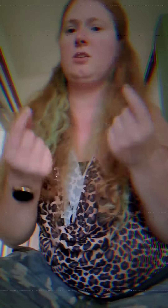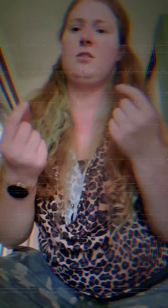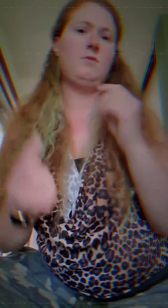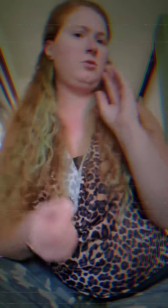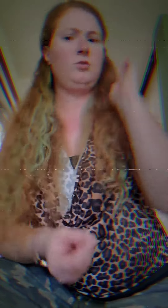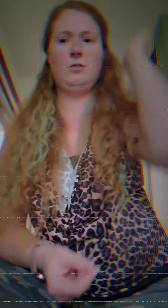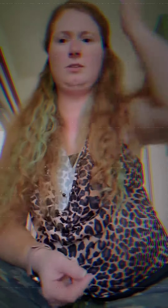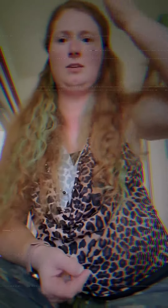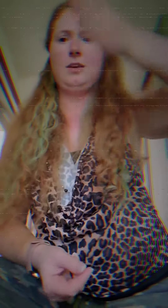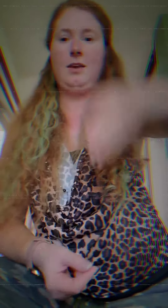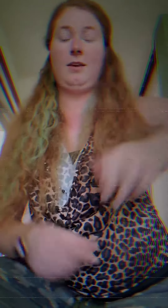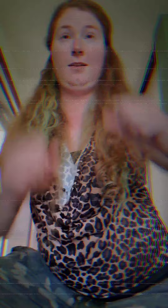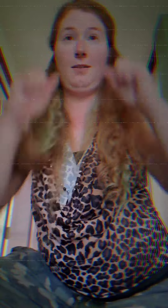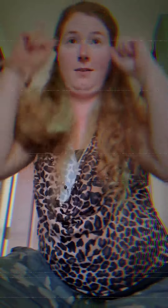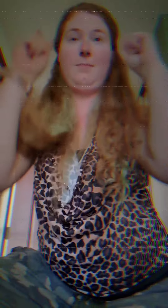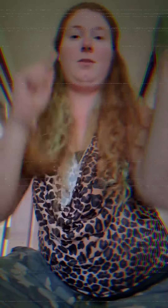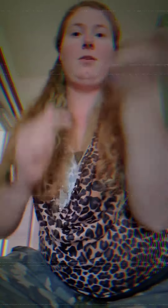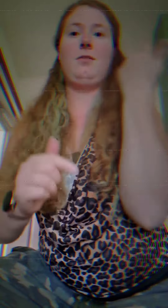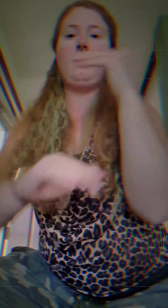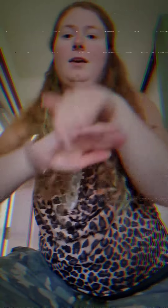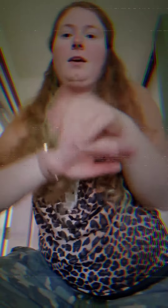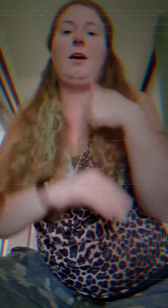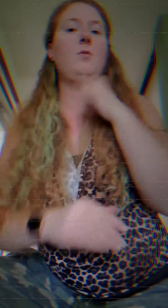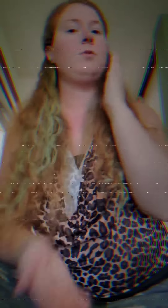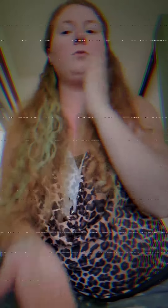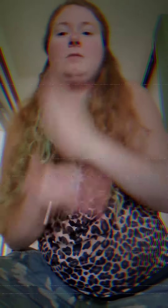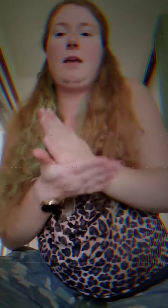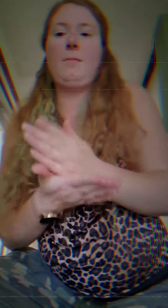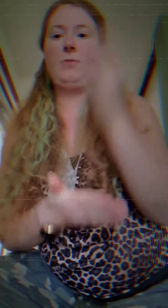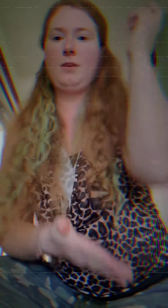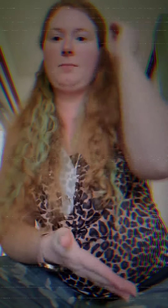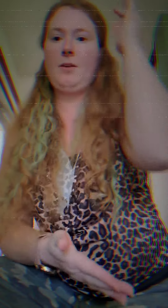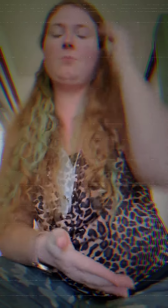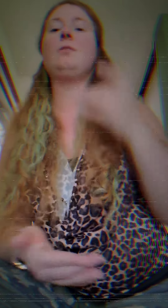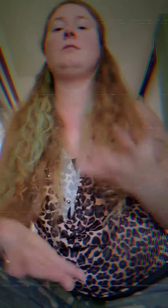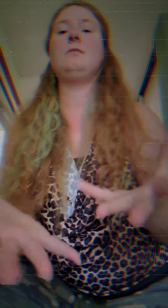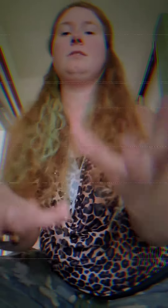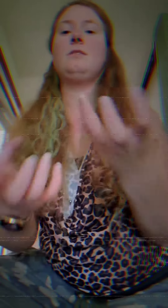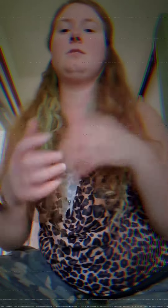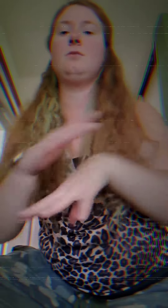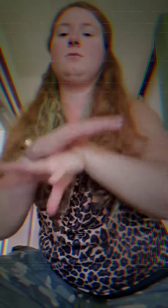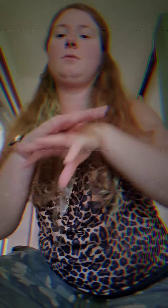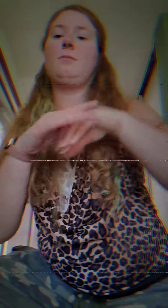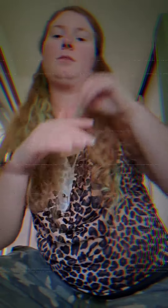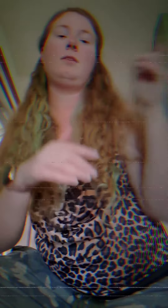never did. Up all night, I won't quit. Thinking I'm gonna steal you from him.